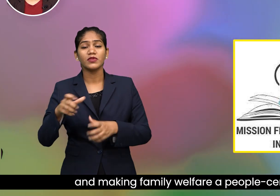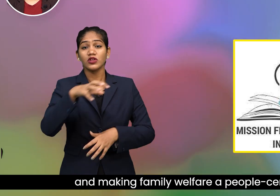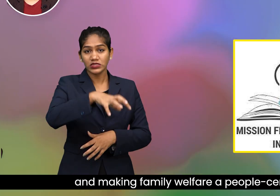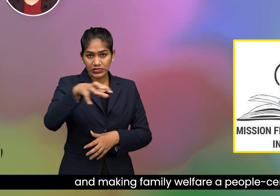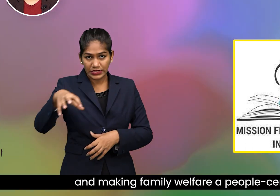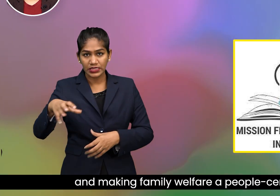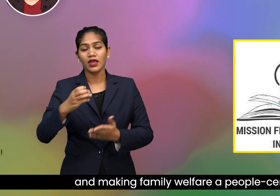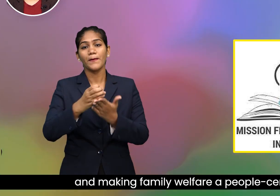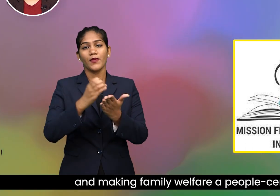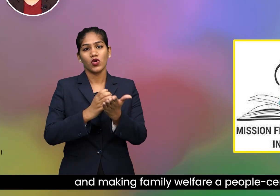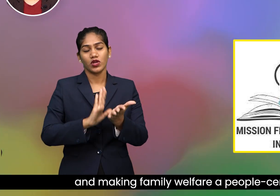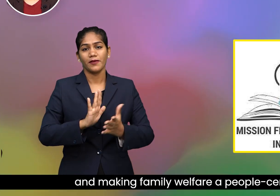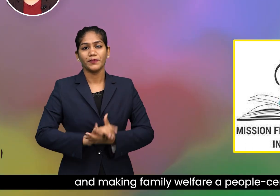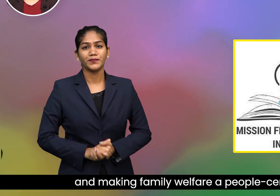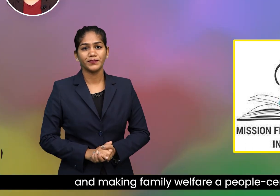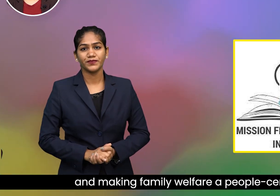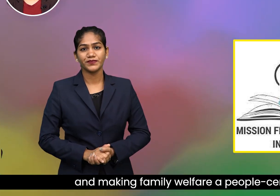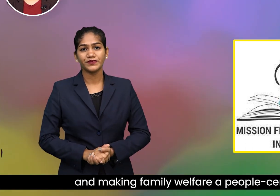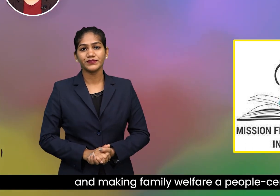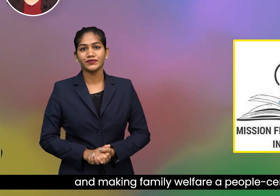people-centered program.